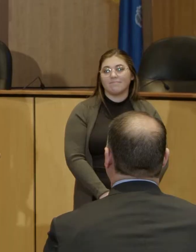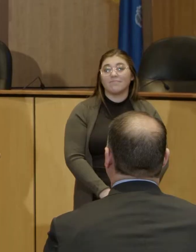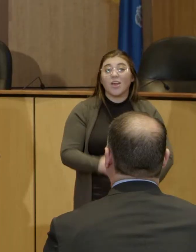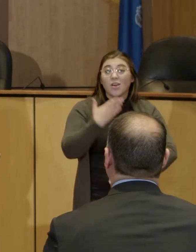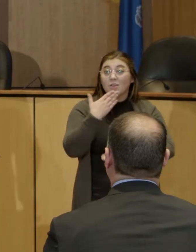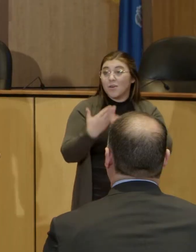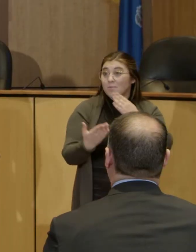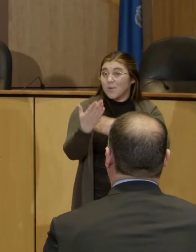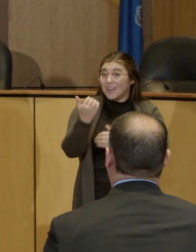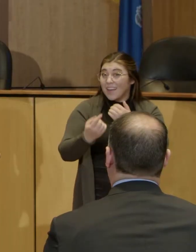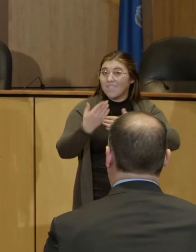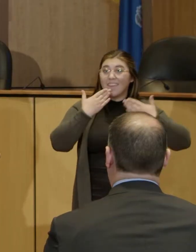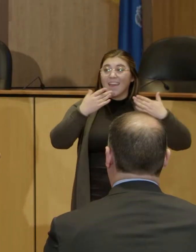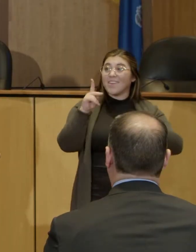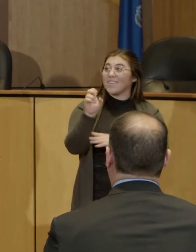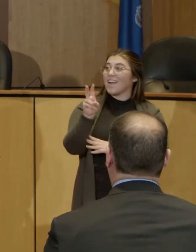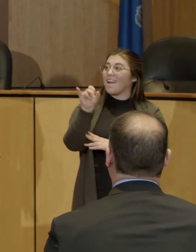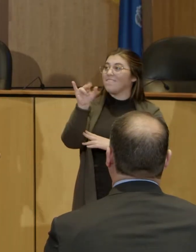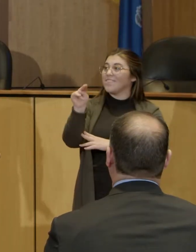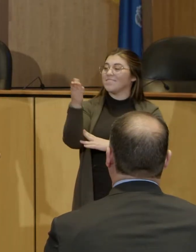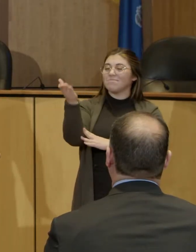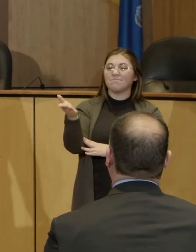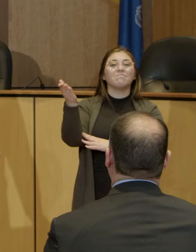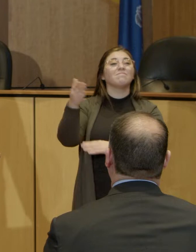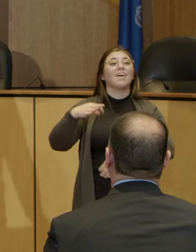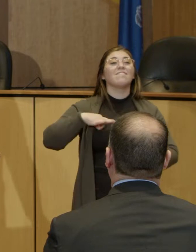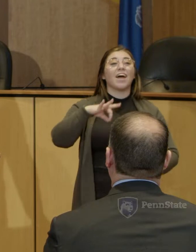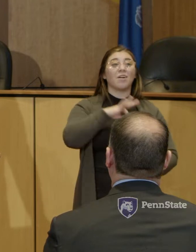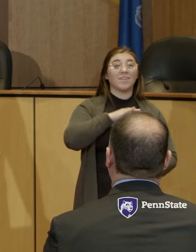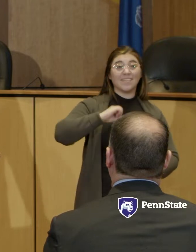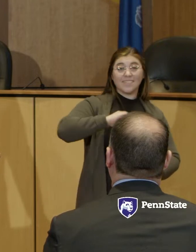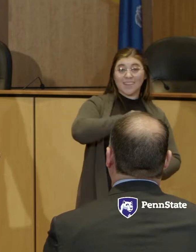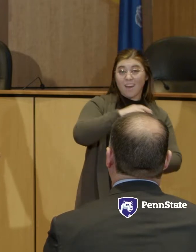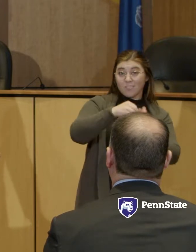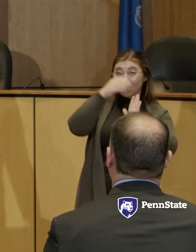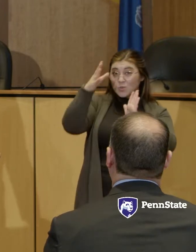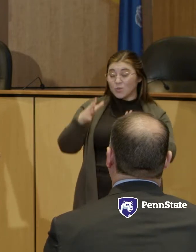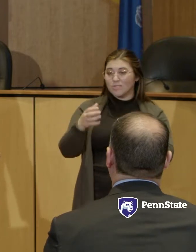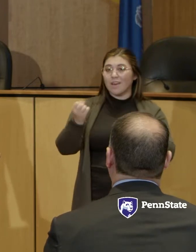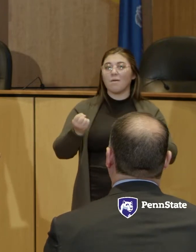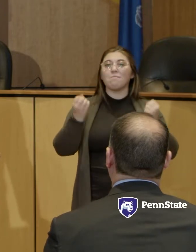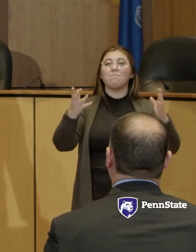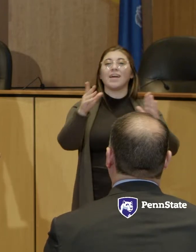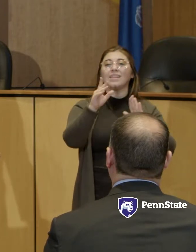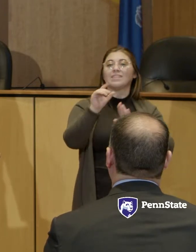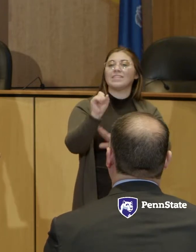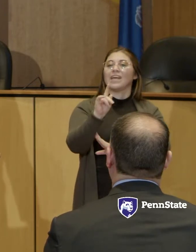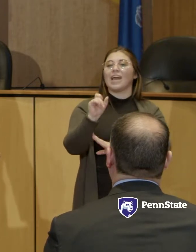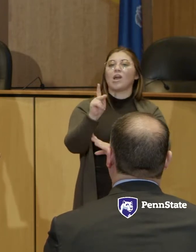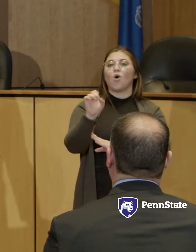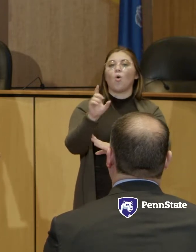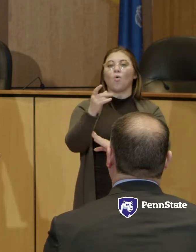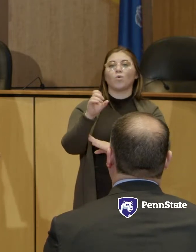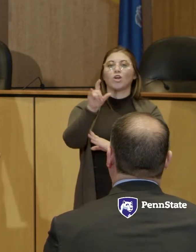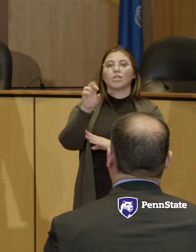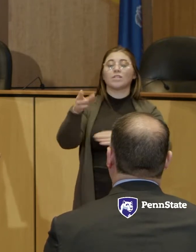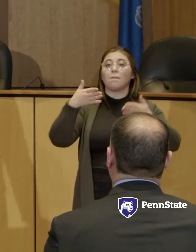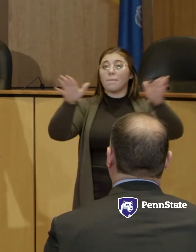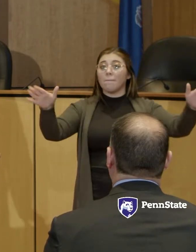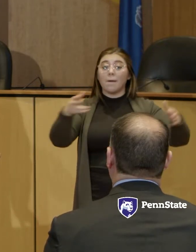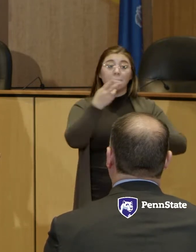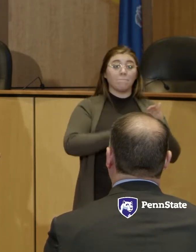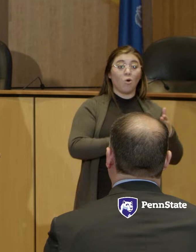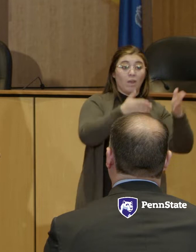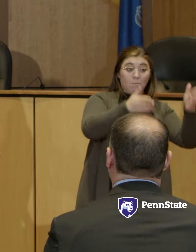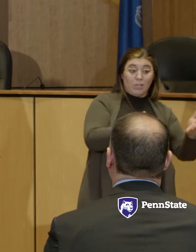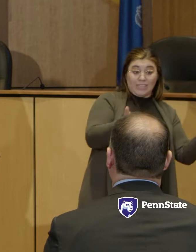Good morning, everyone. Thank you, Kevin. Faculty, staff, students, our many stakeholders, and the public, both in person and